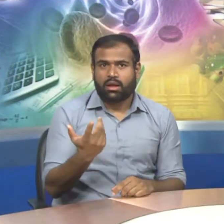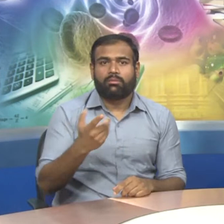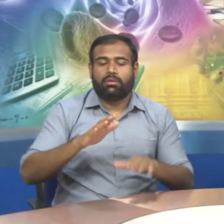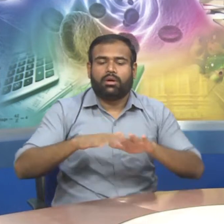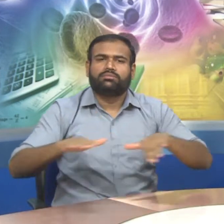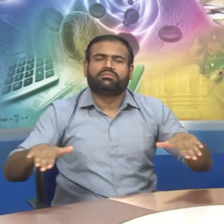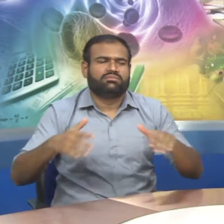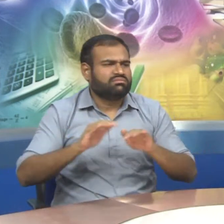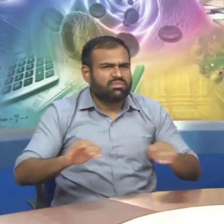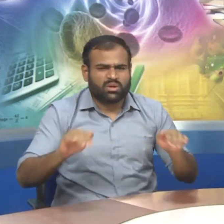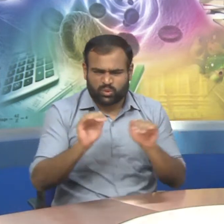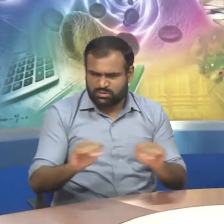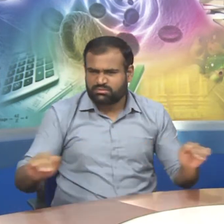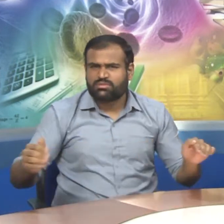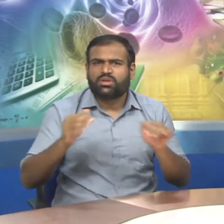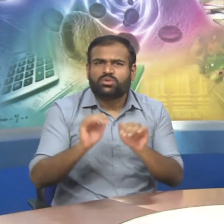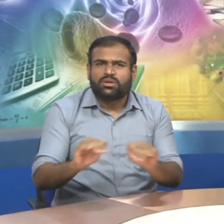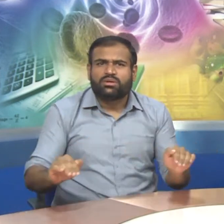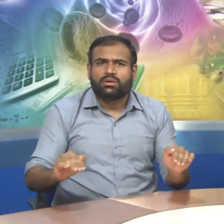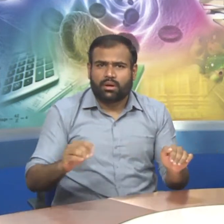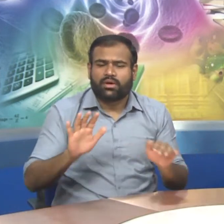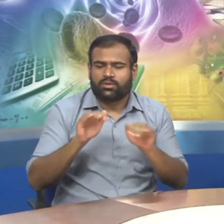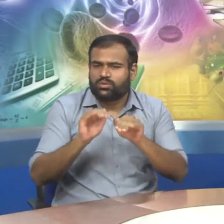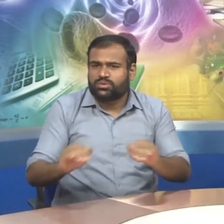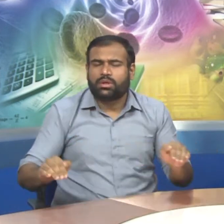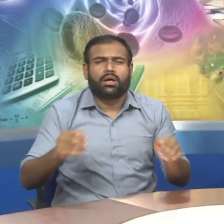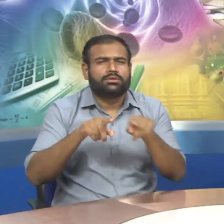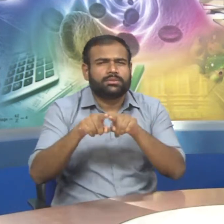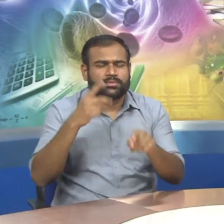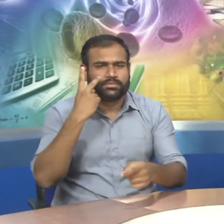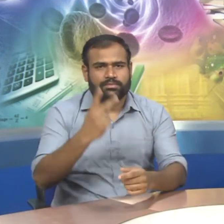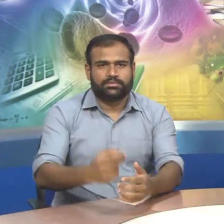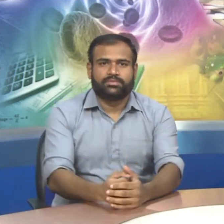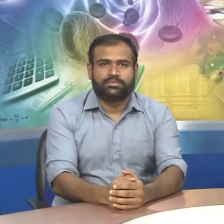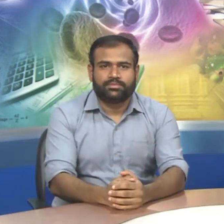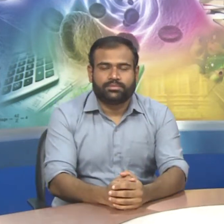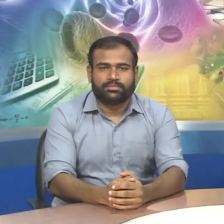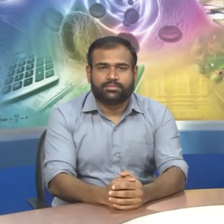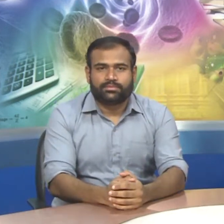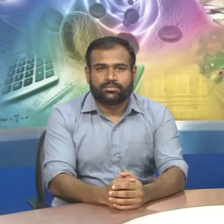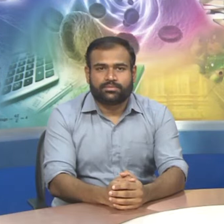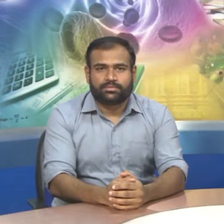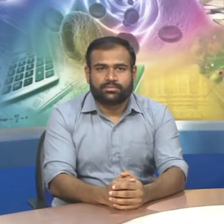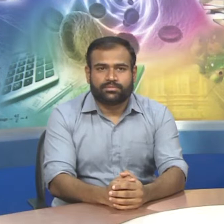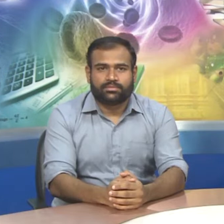Now for child, we know this, we use this sign, child and children. See some examples.